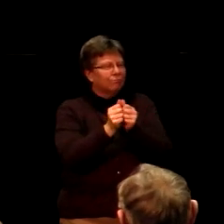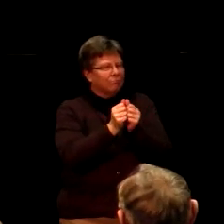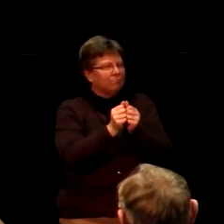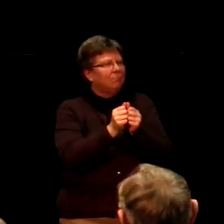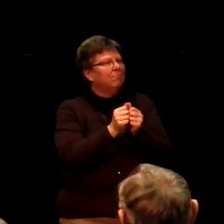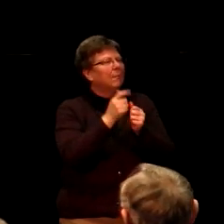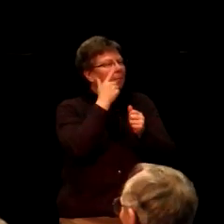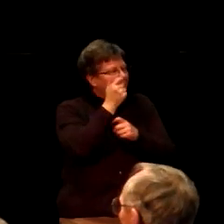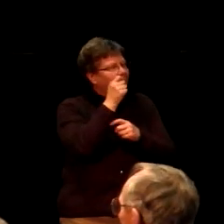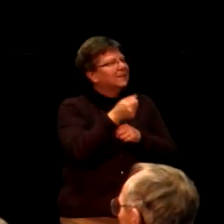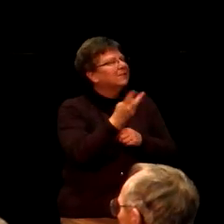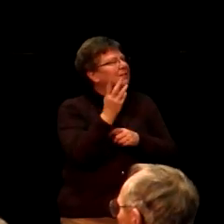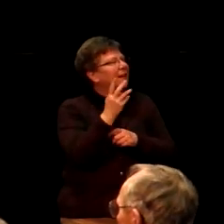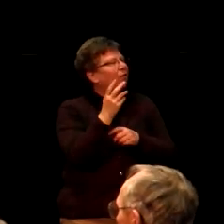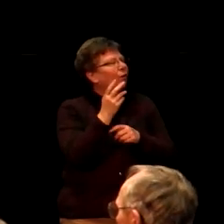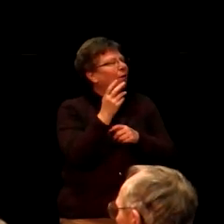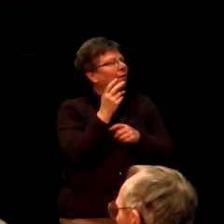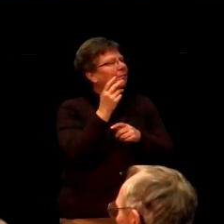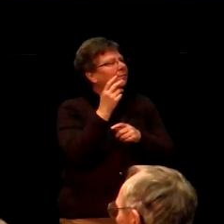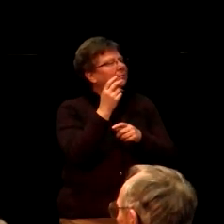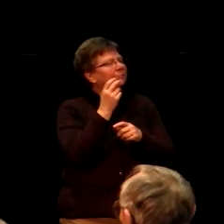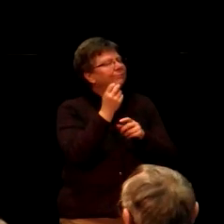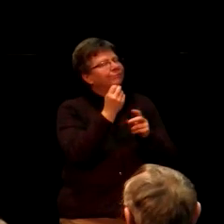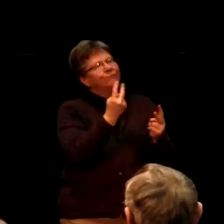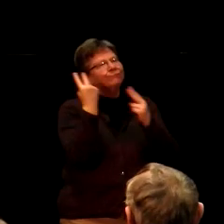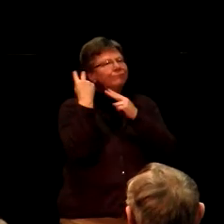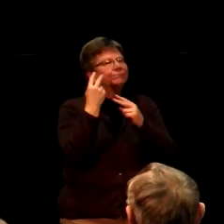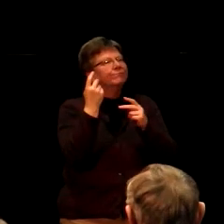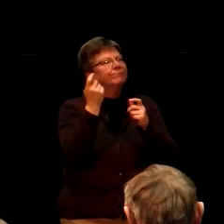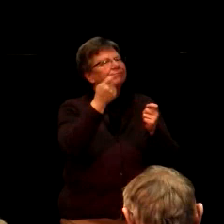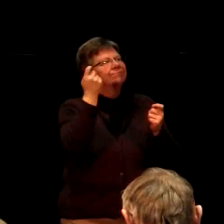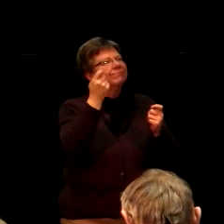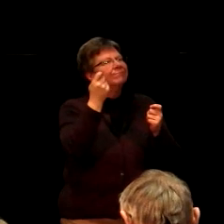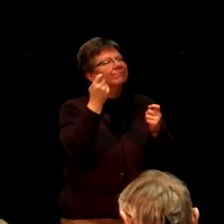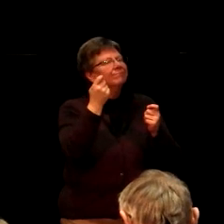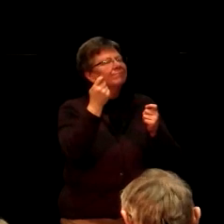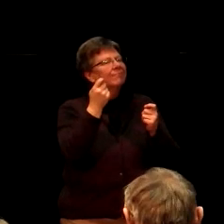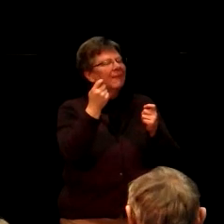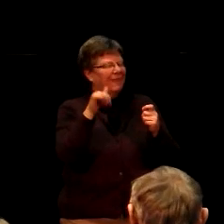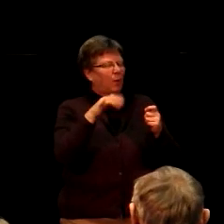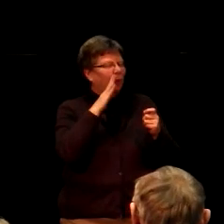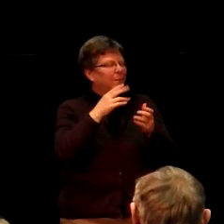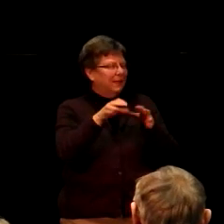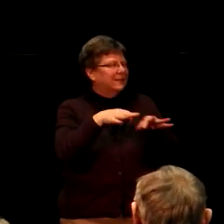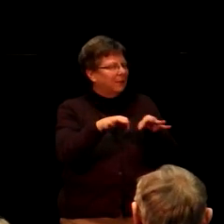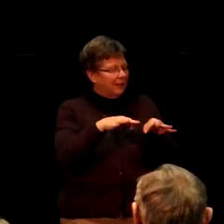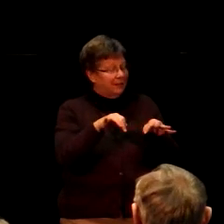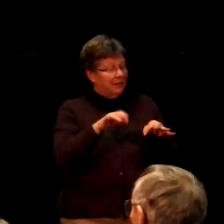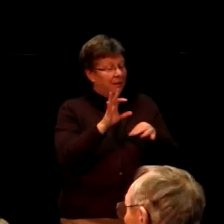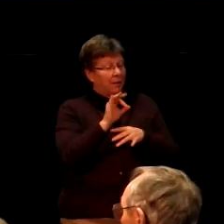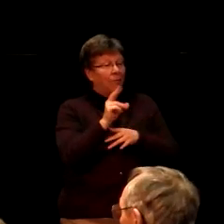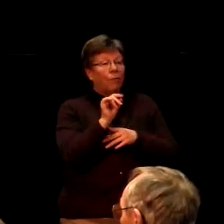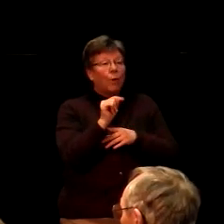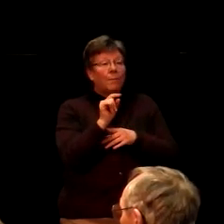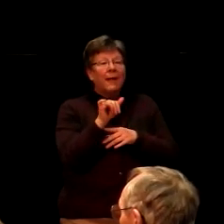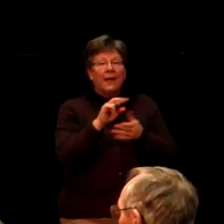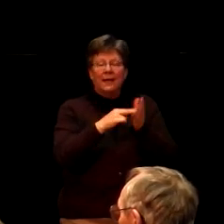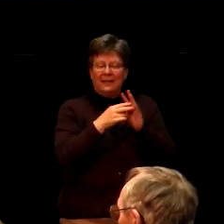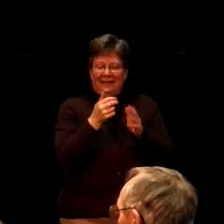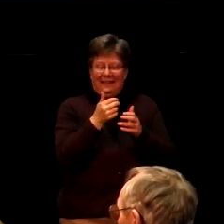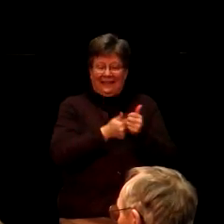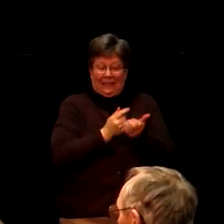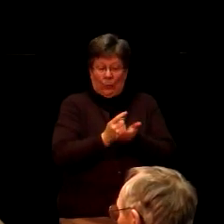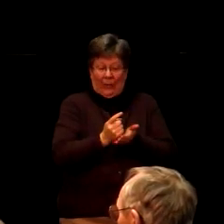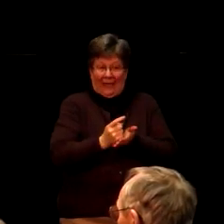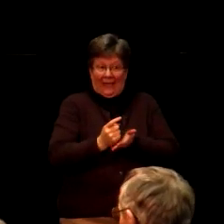several anniversaries that are going to be talked about in the course of the lecture. Our format is each